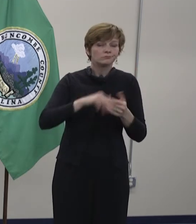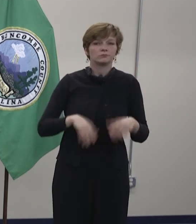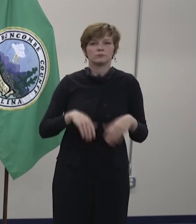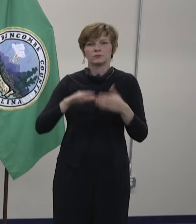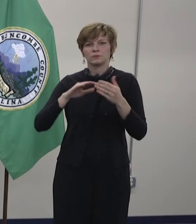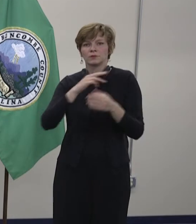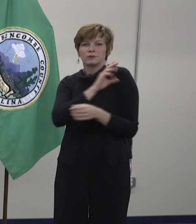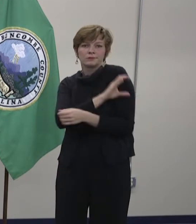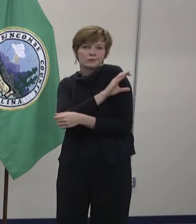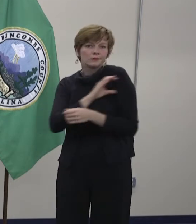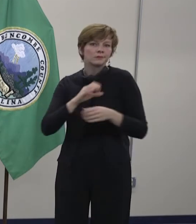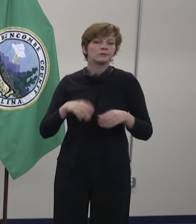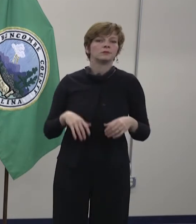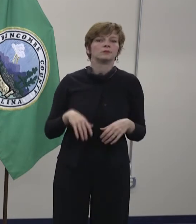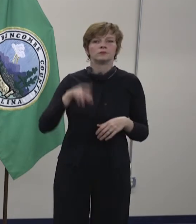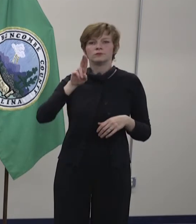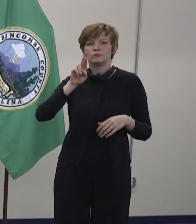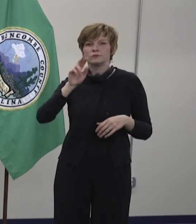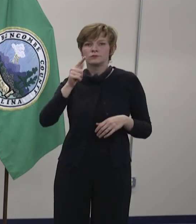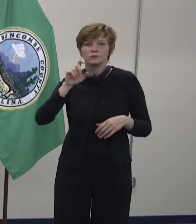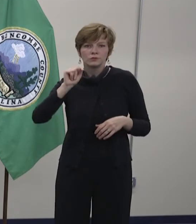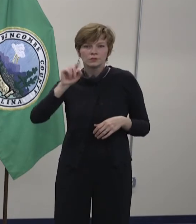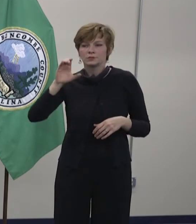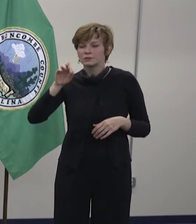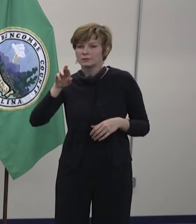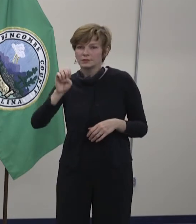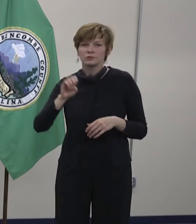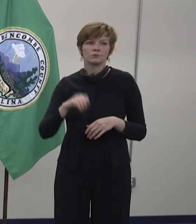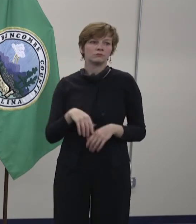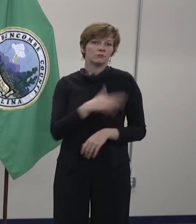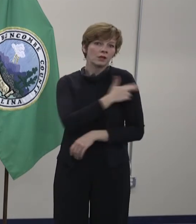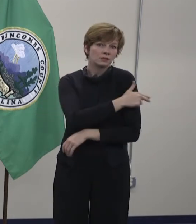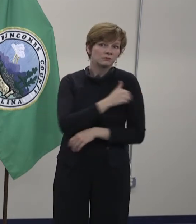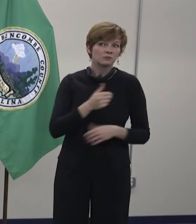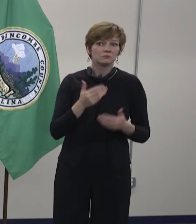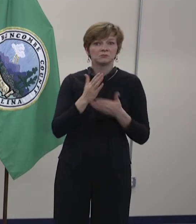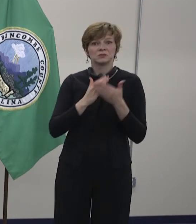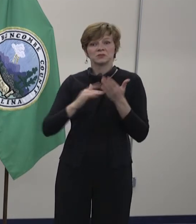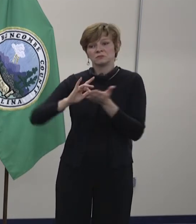centers, urgent cares, hospitals, and pharmacies.